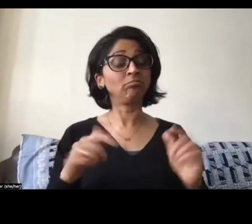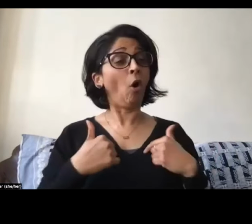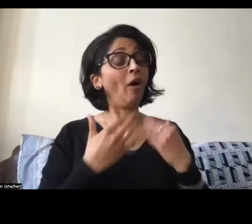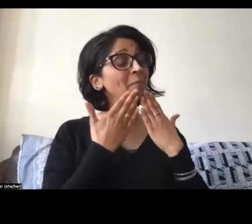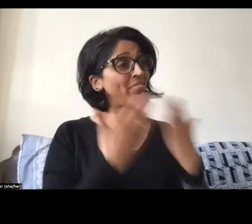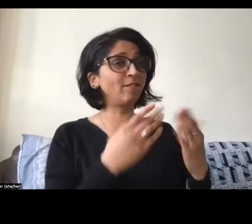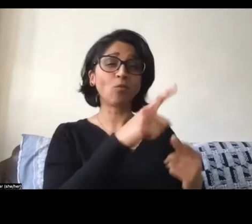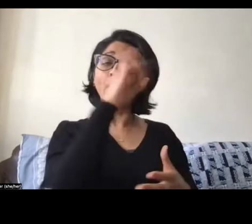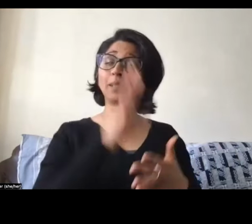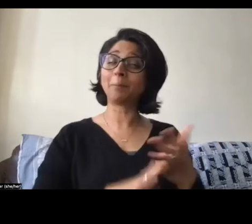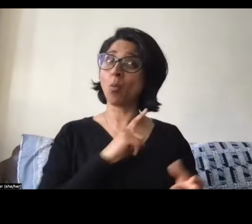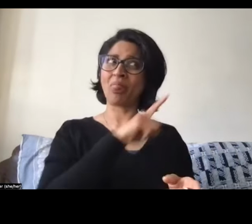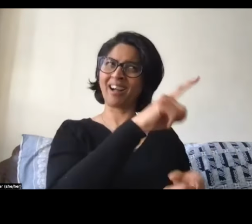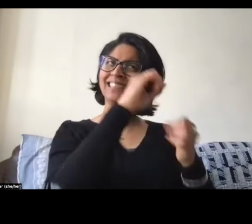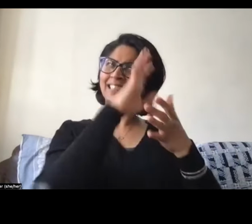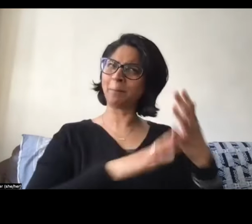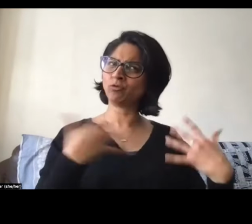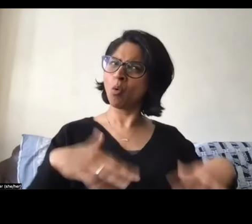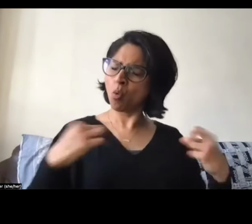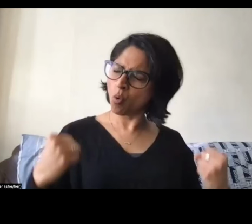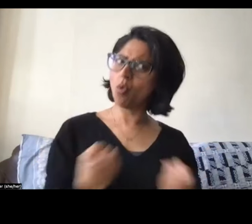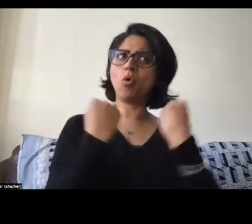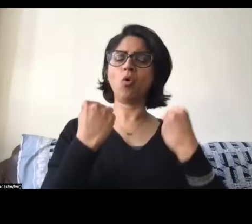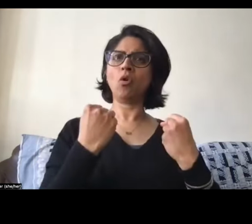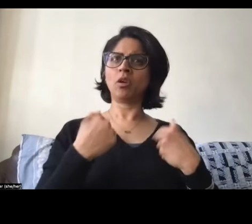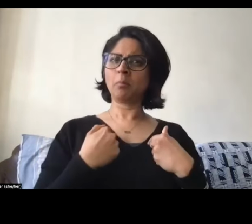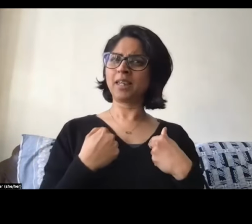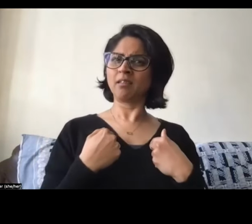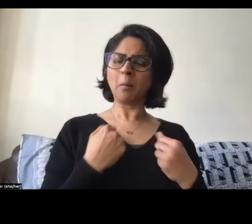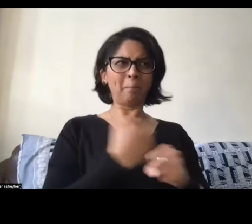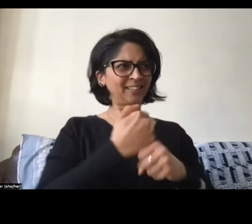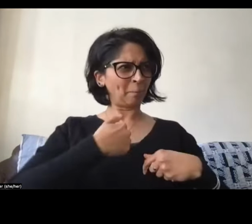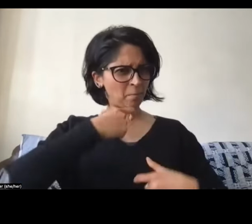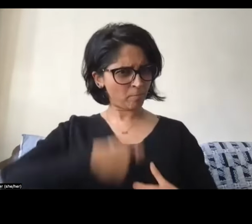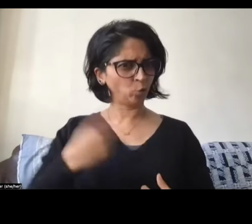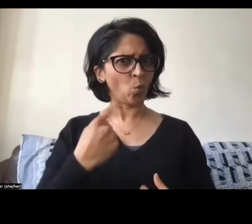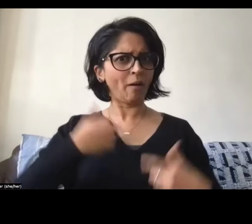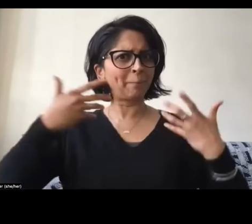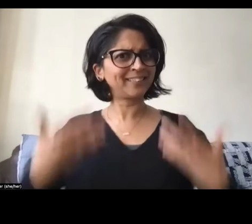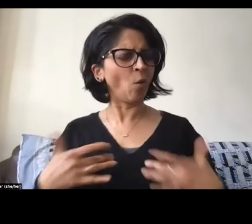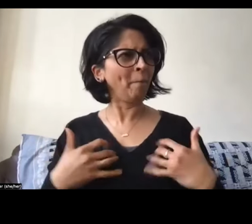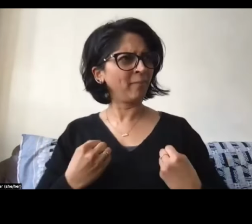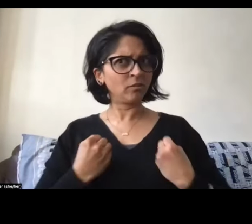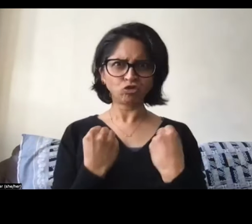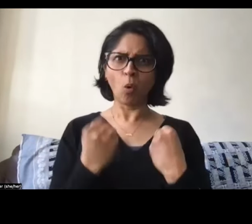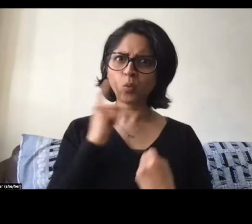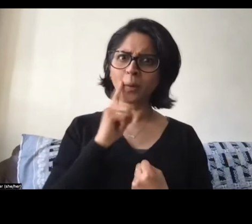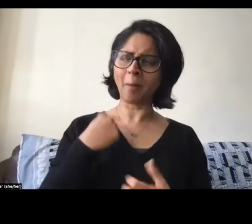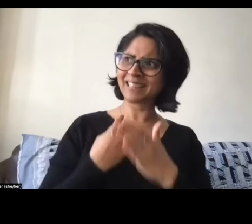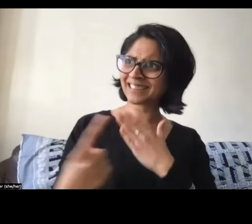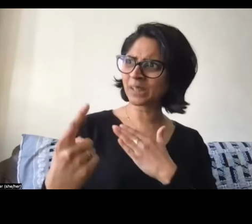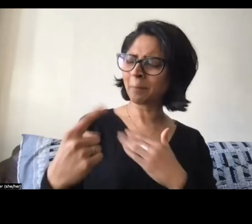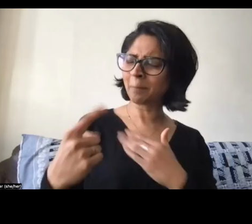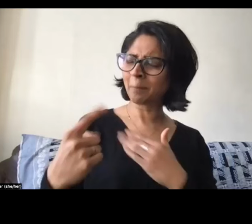awful lot to give up with all that experience. And she said, no, I'm grateful for the experience. It's made me stronger. It's made me as a person